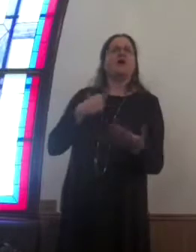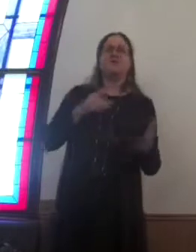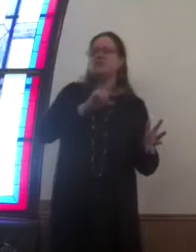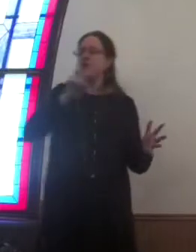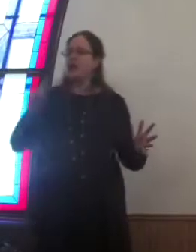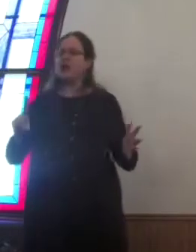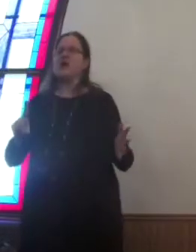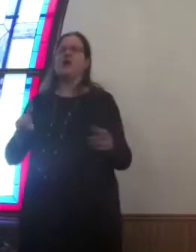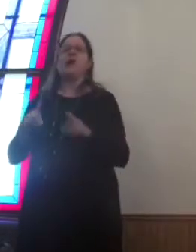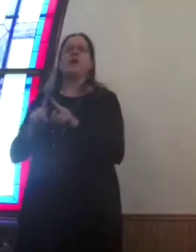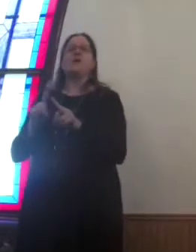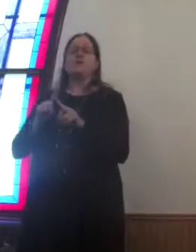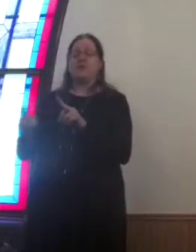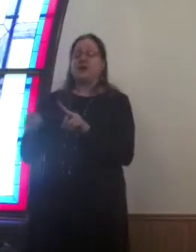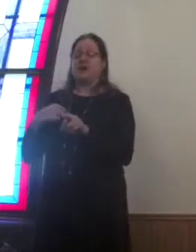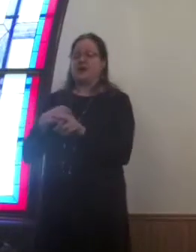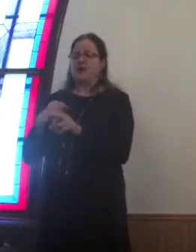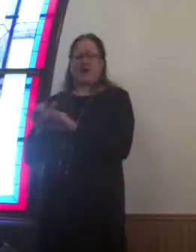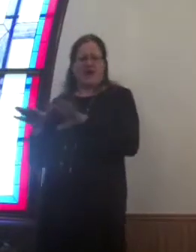left before Christ had even appeared.